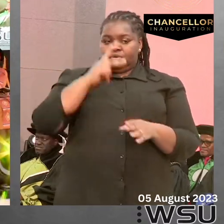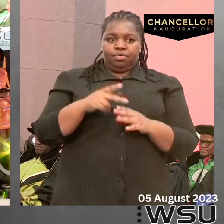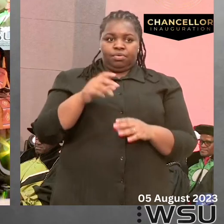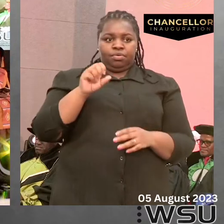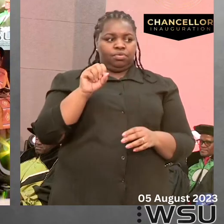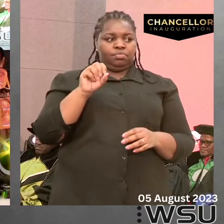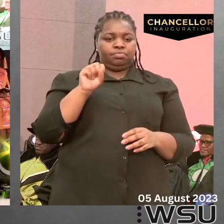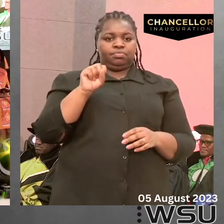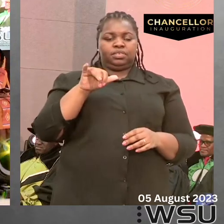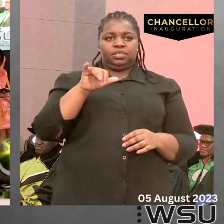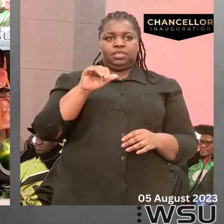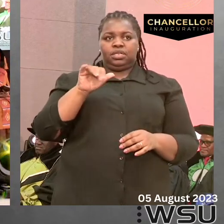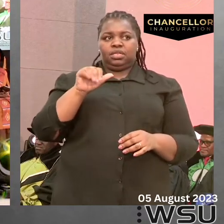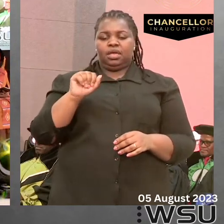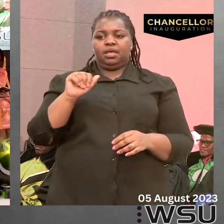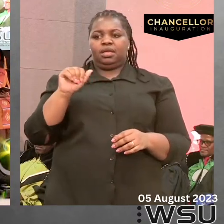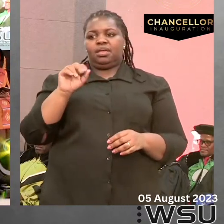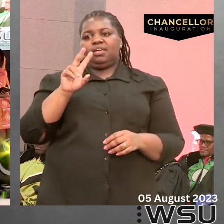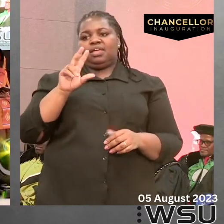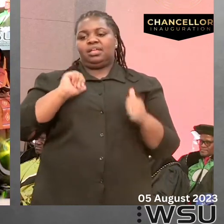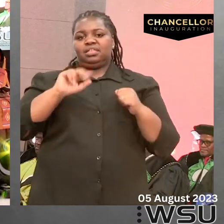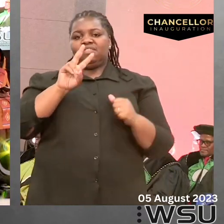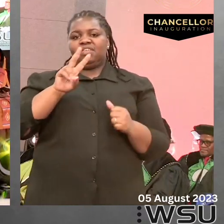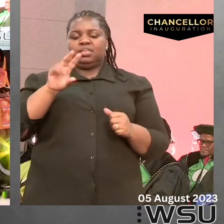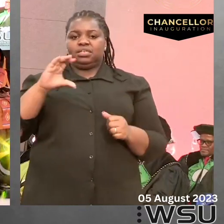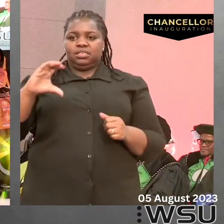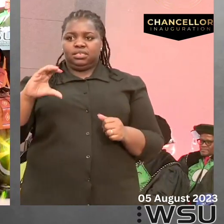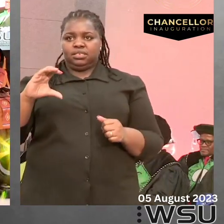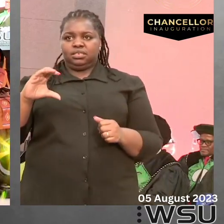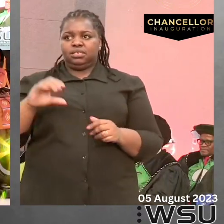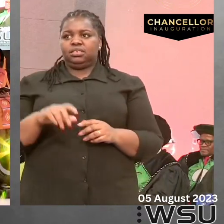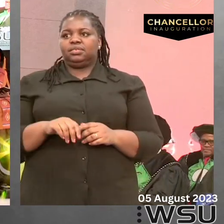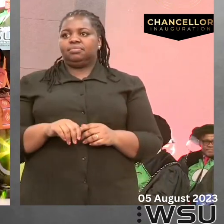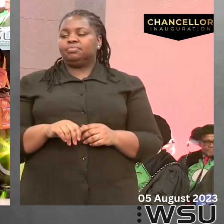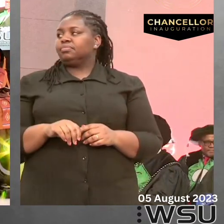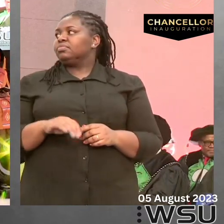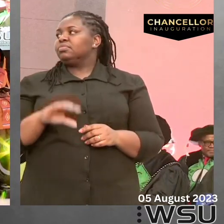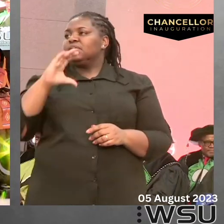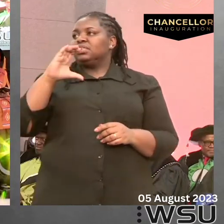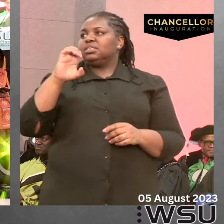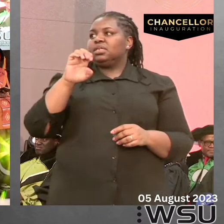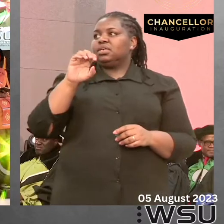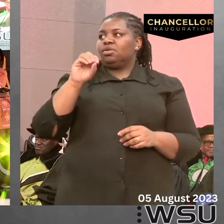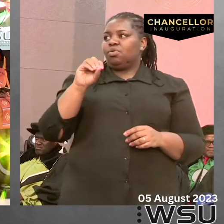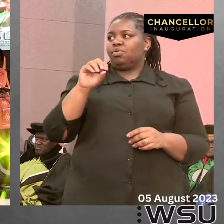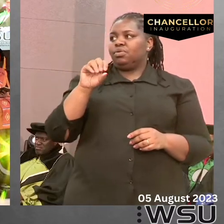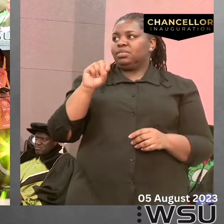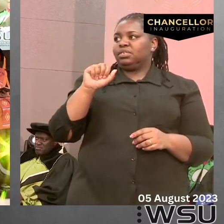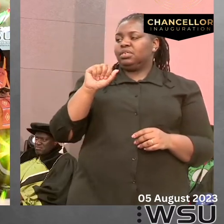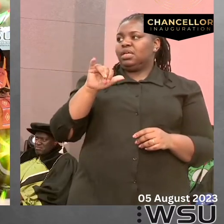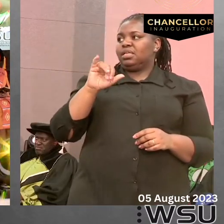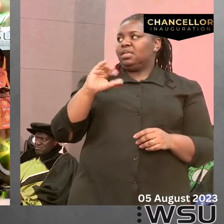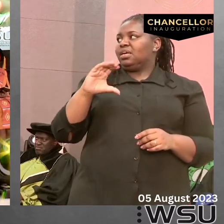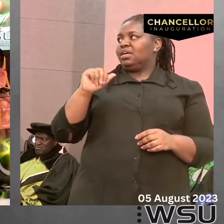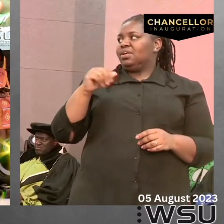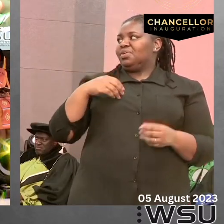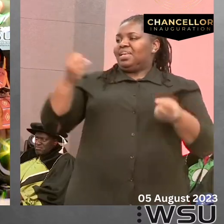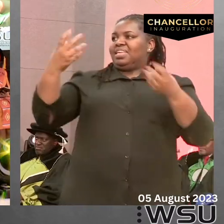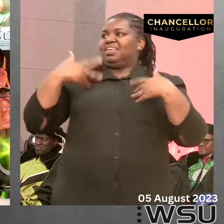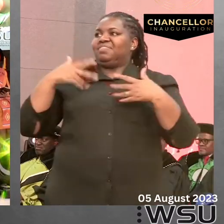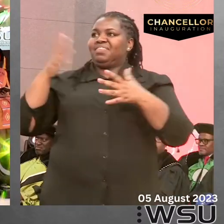Musia, the VC, acting VC of University of Pretoria, the CEO of SAICA, who even gave us the